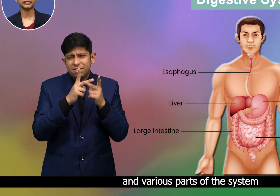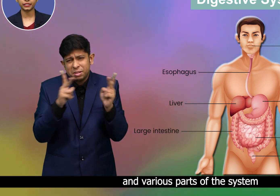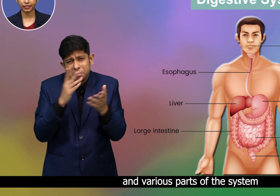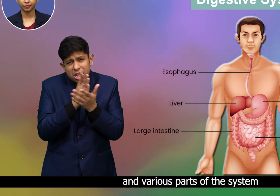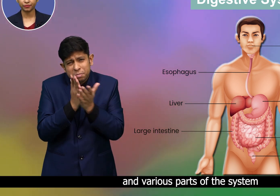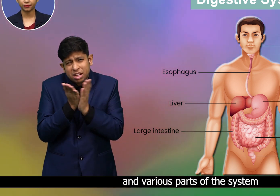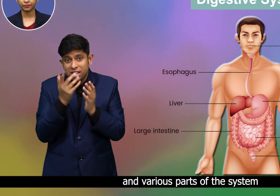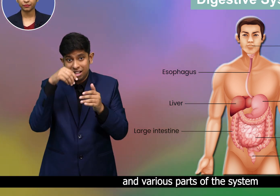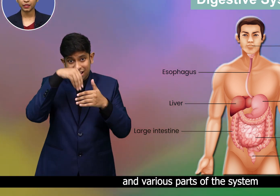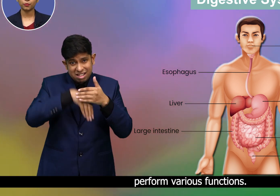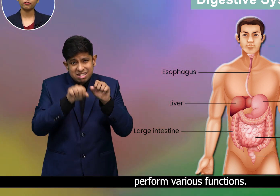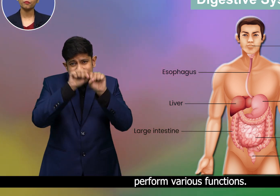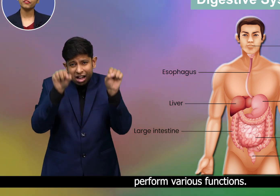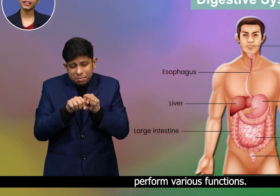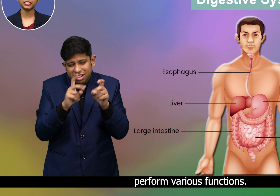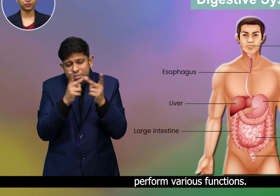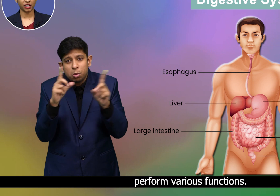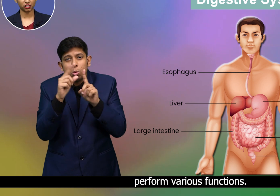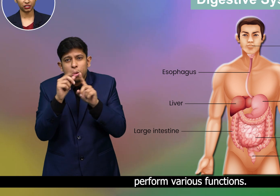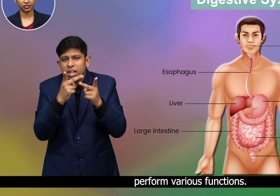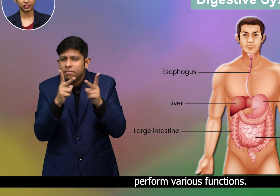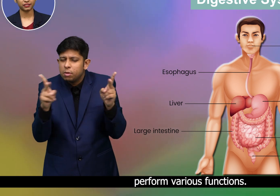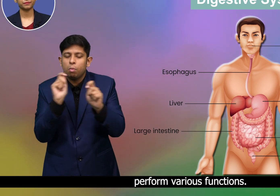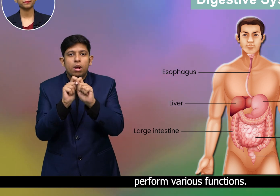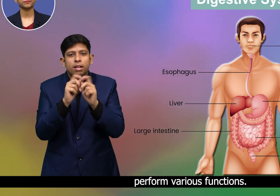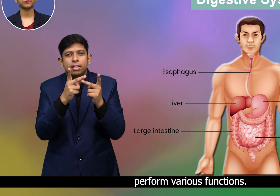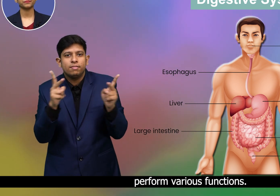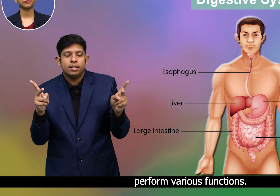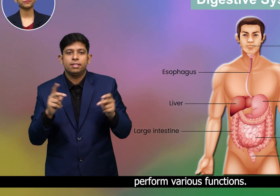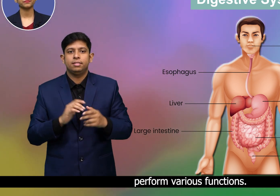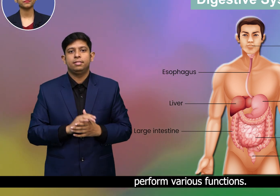of the system perform various functions.